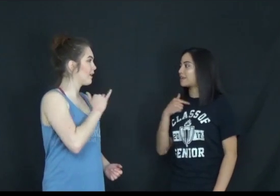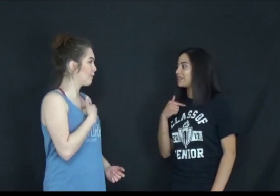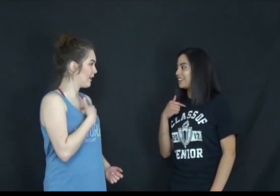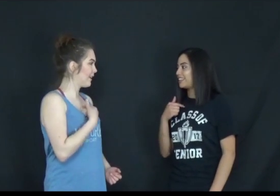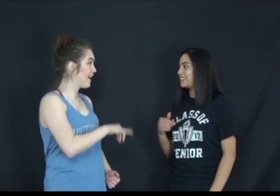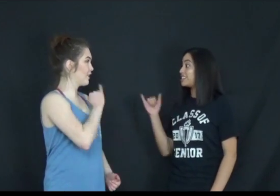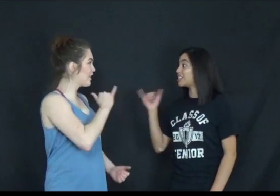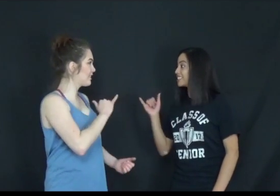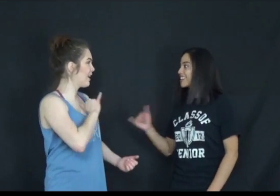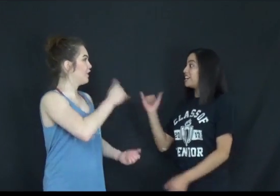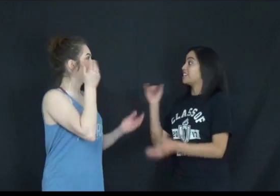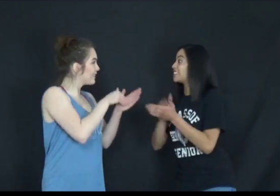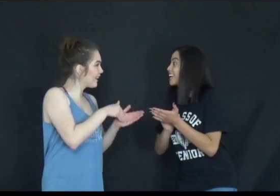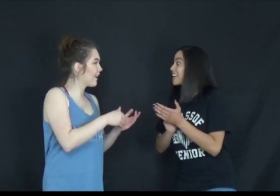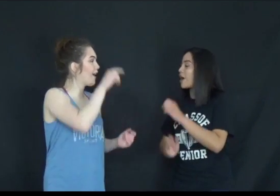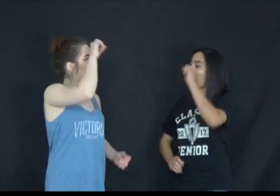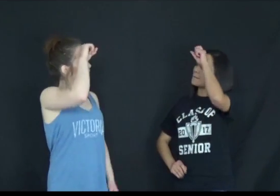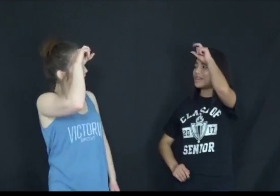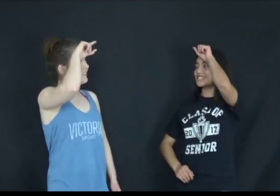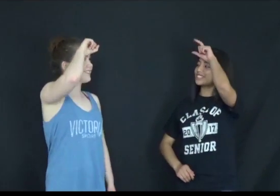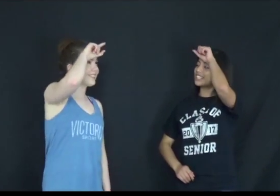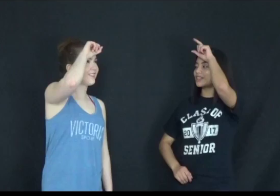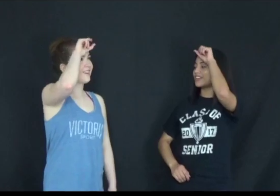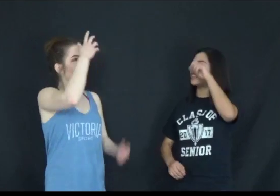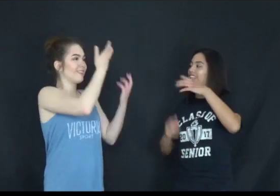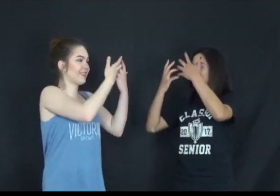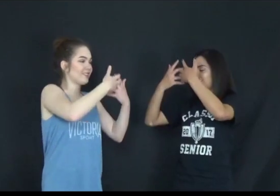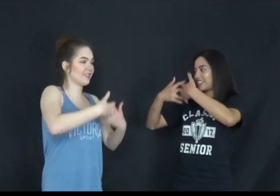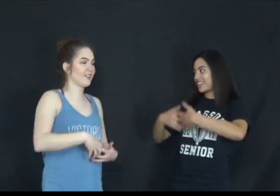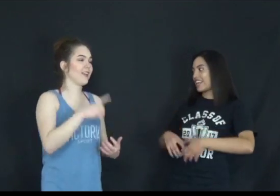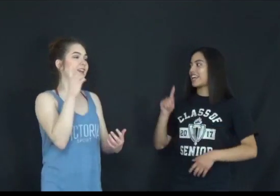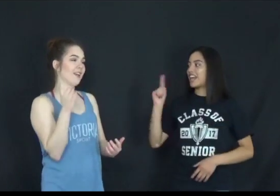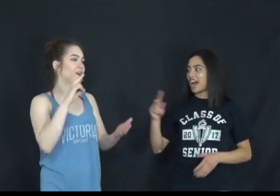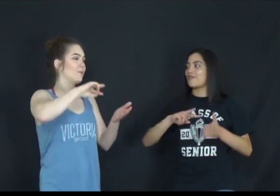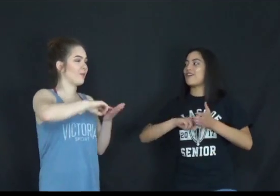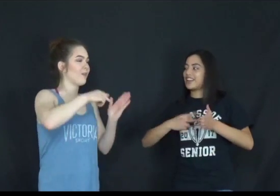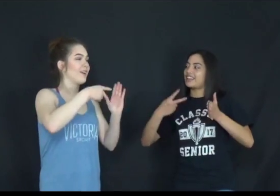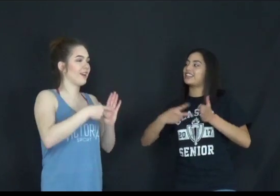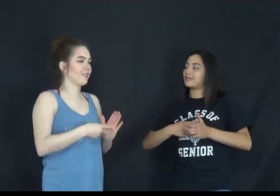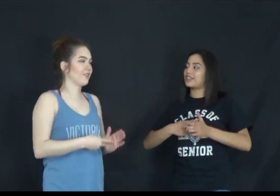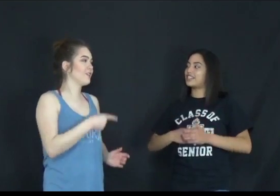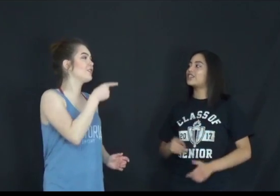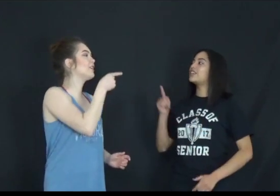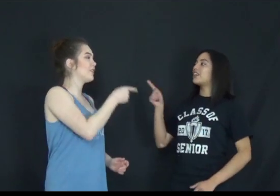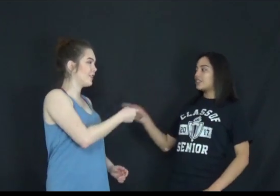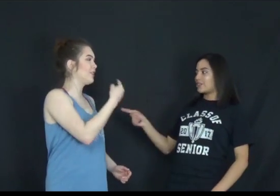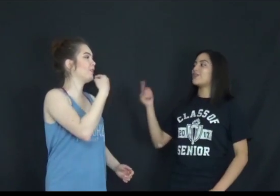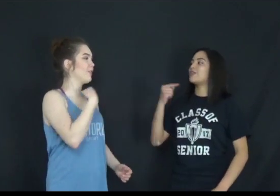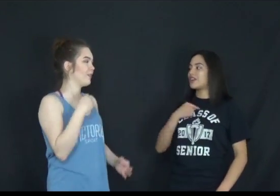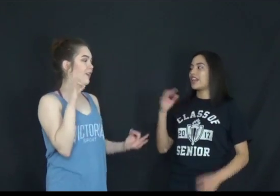me. Jinx again. Our mental synchronization can have but one explanation. You and